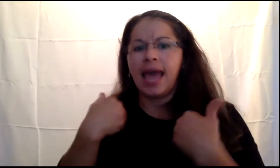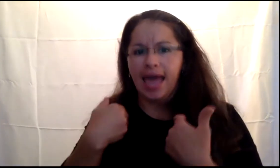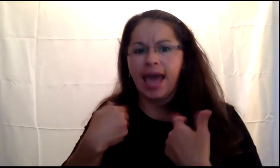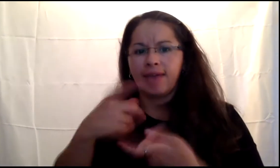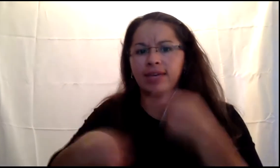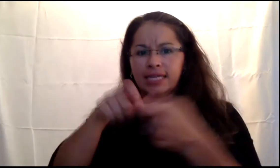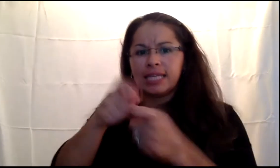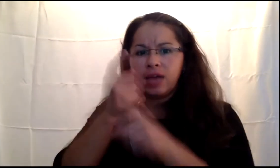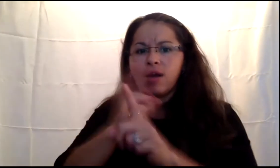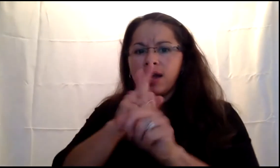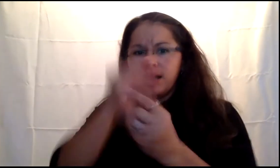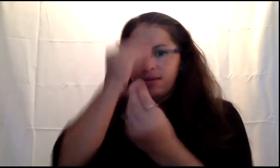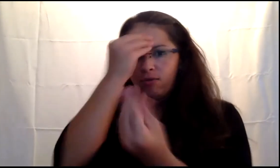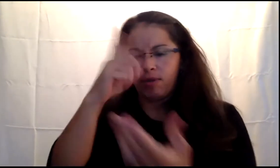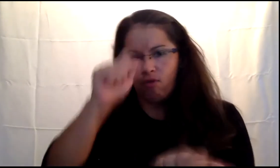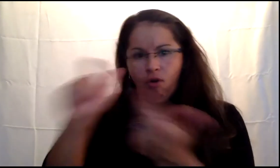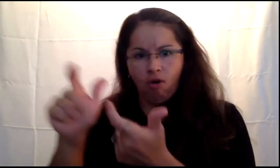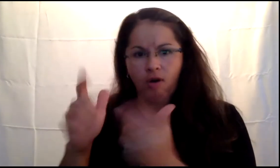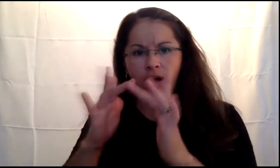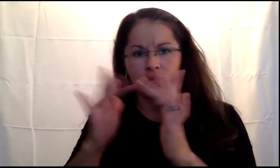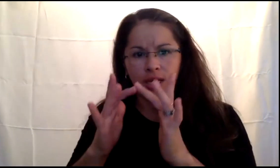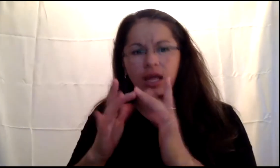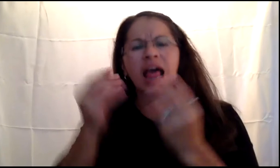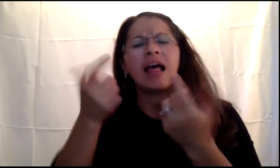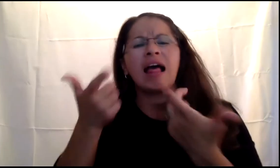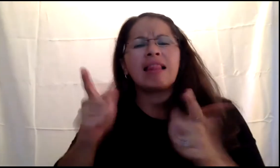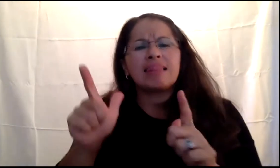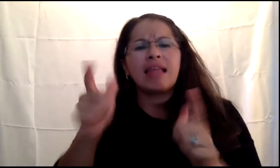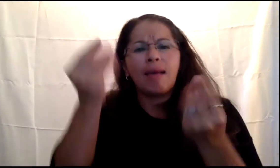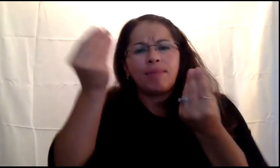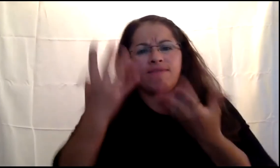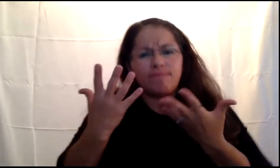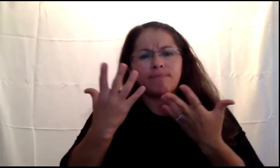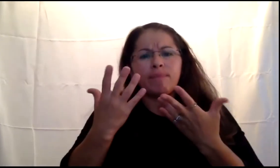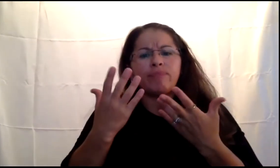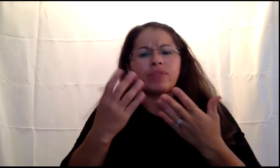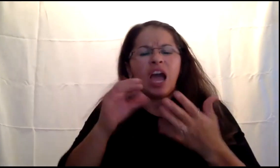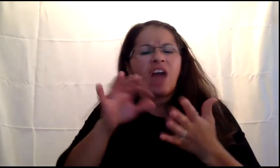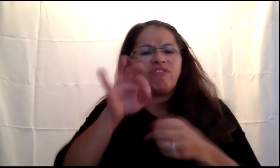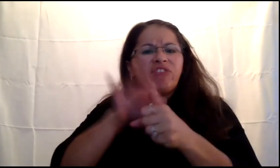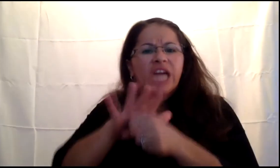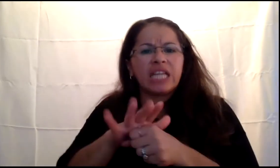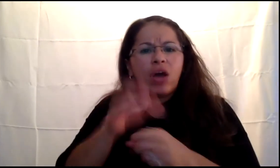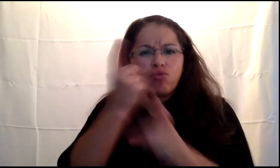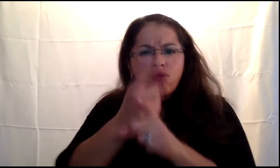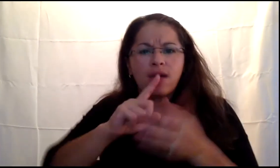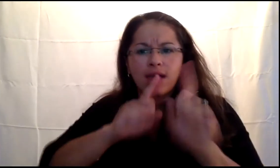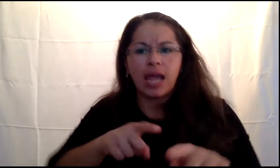think it is, but let me find out and I'll send to them. My inclination is to assume that within the state of